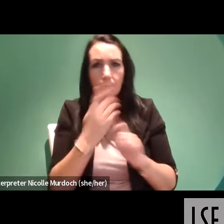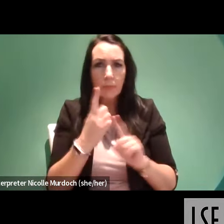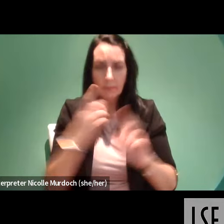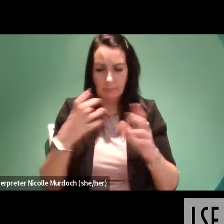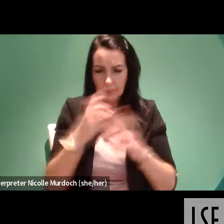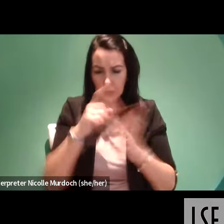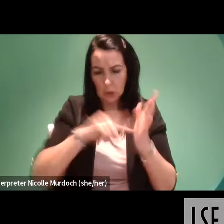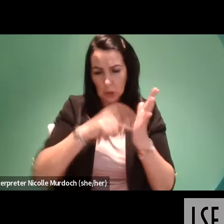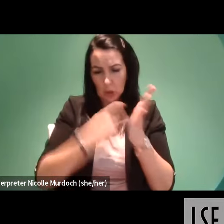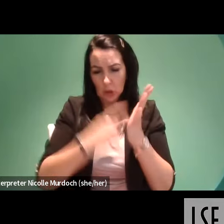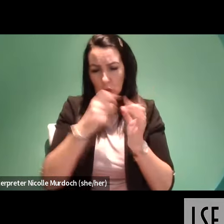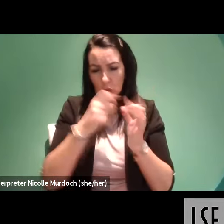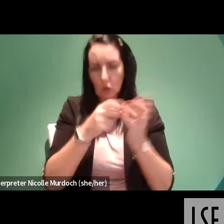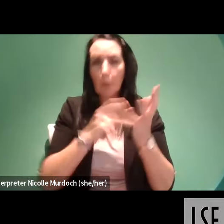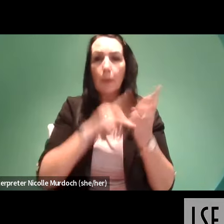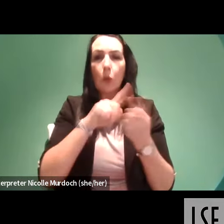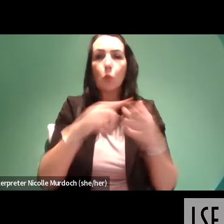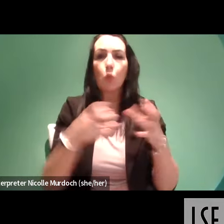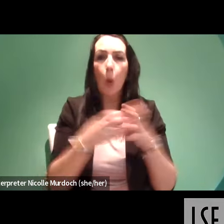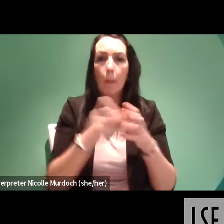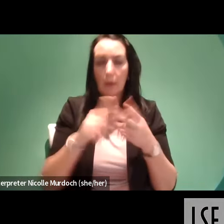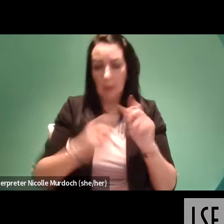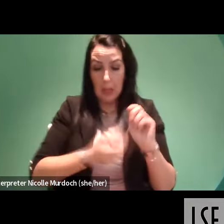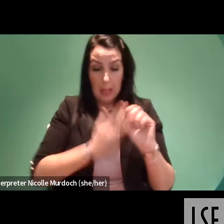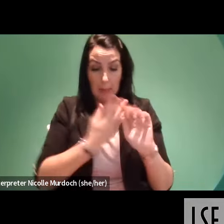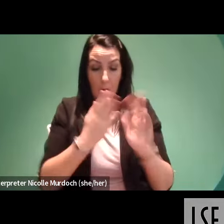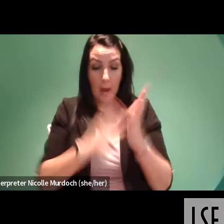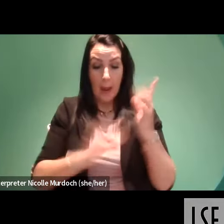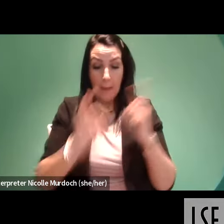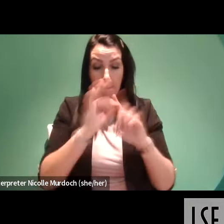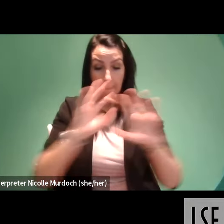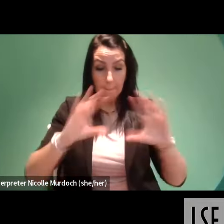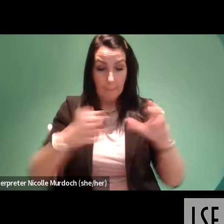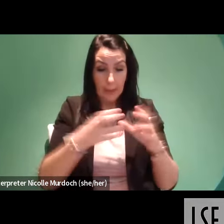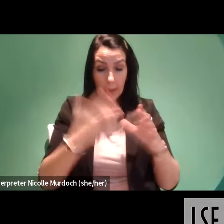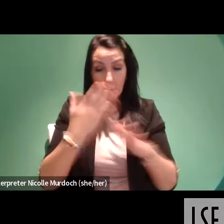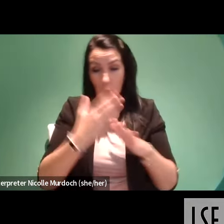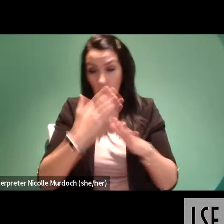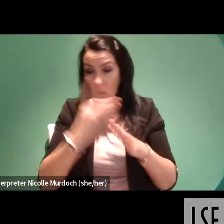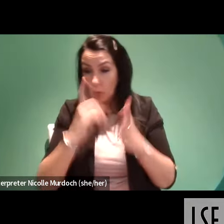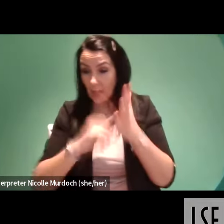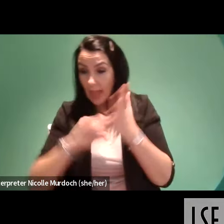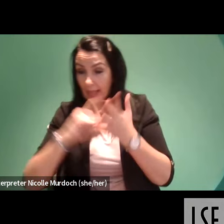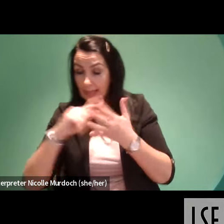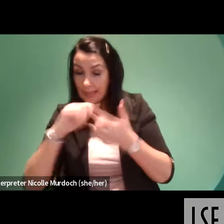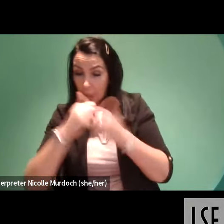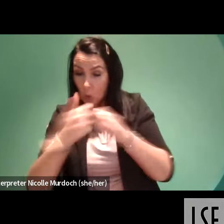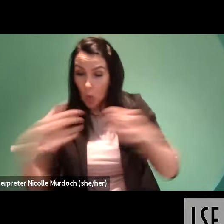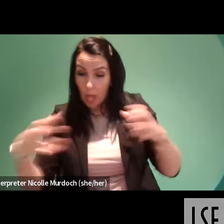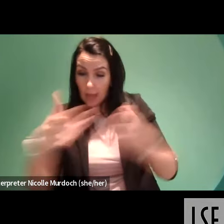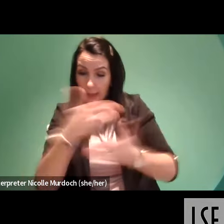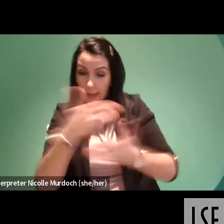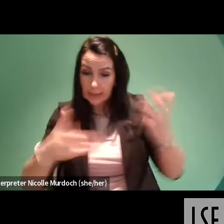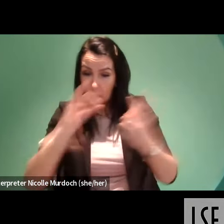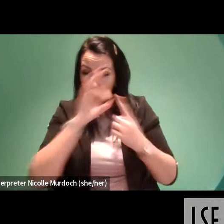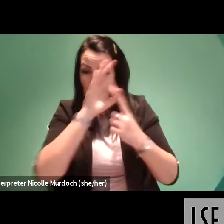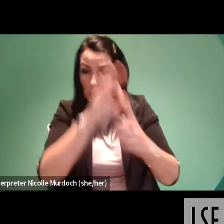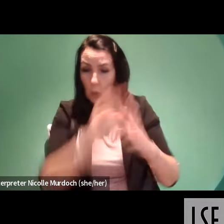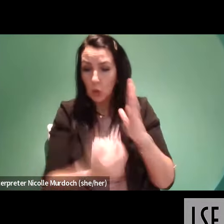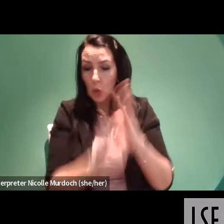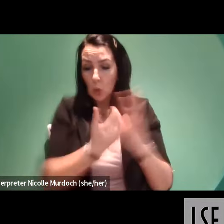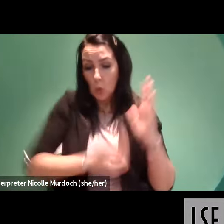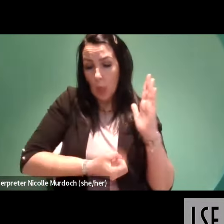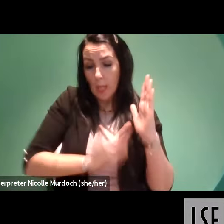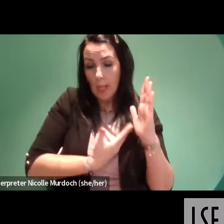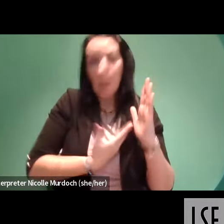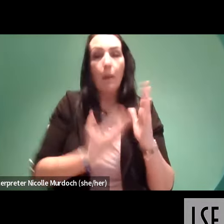of Labour MPs who've been working alongside some LSE colleagues to propose new Labour Party policy